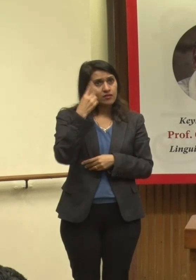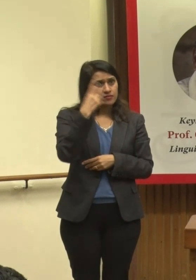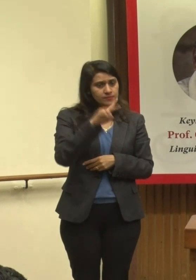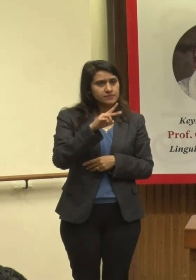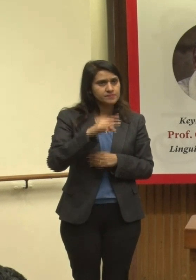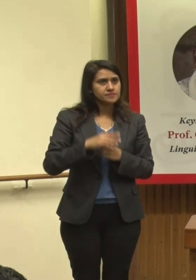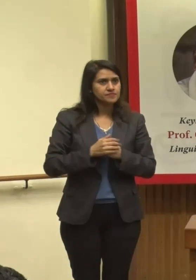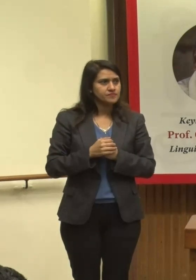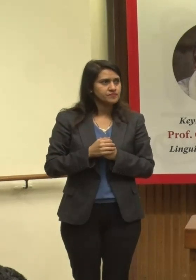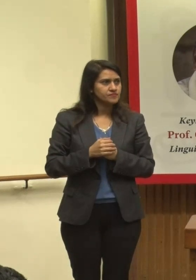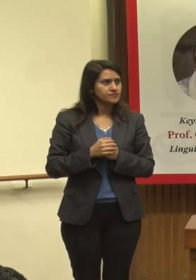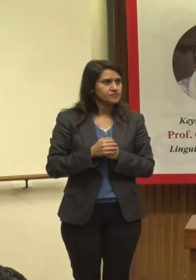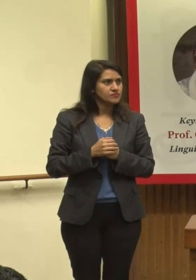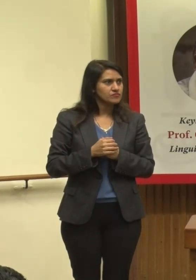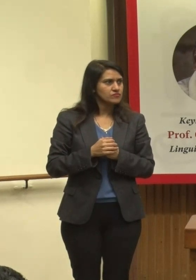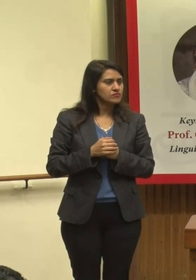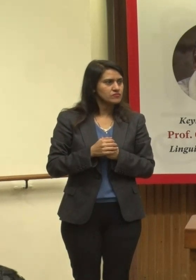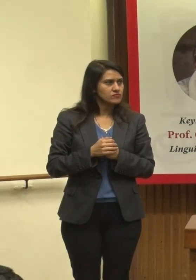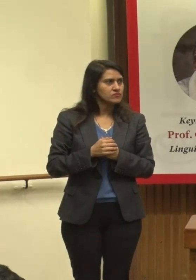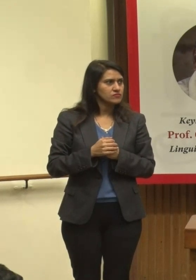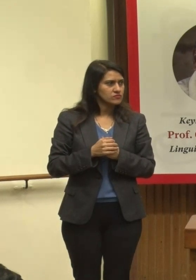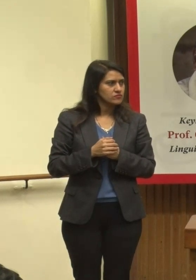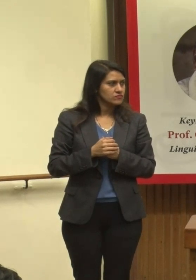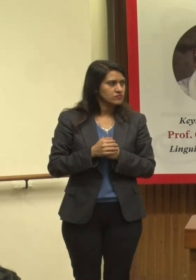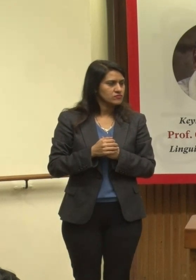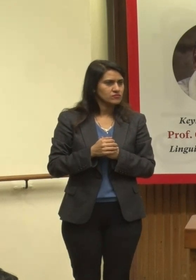where they were being washed by